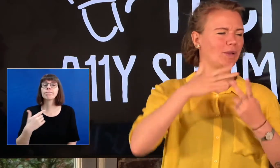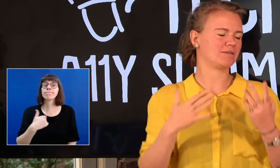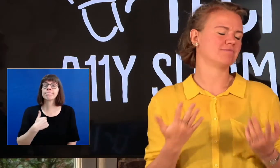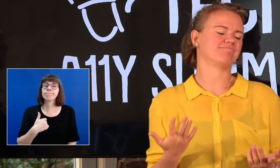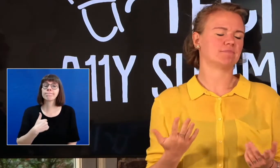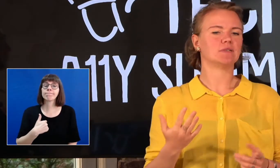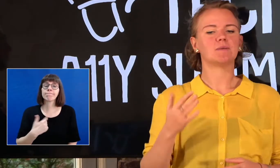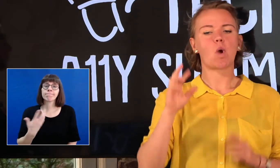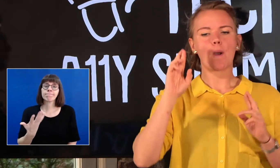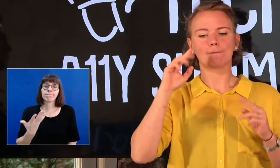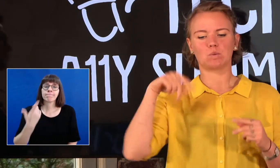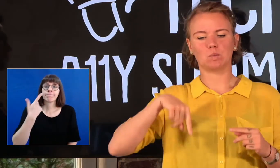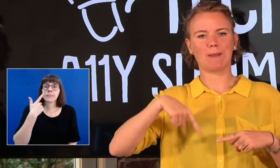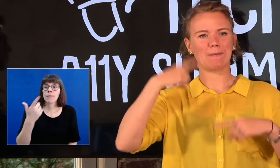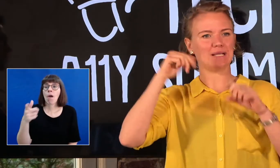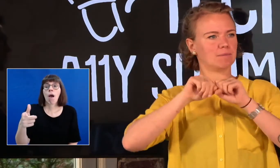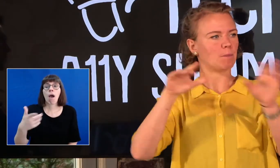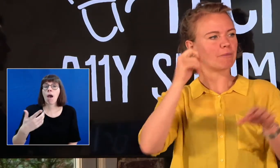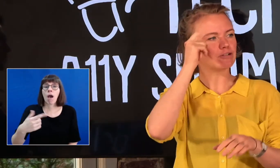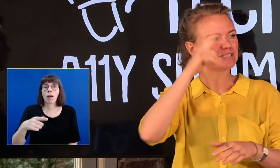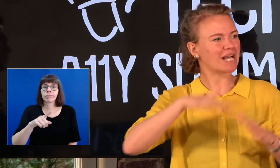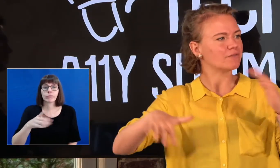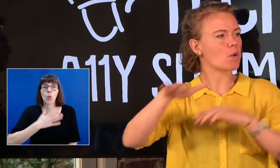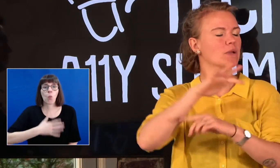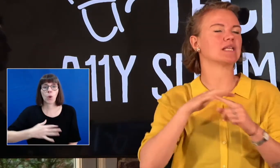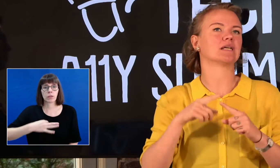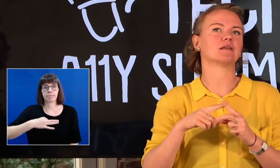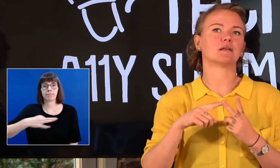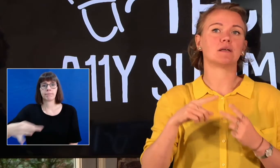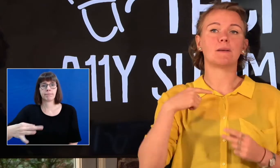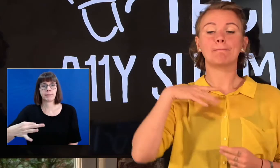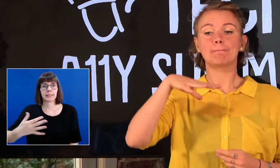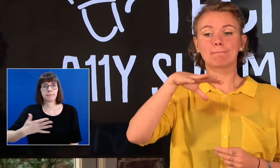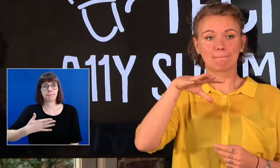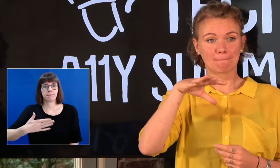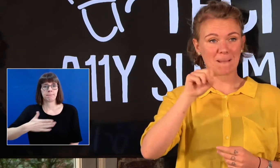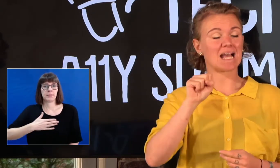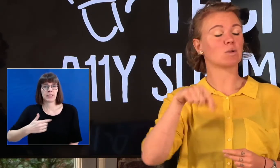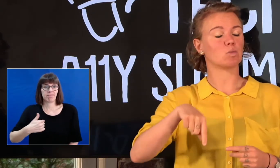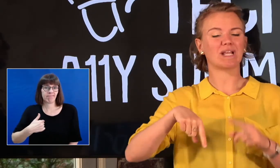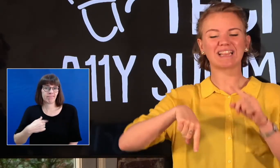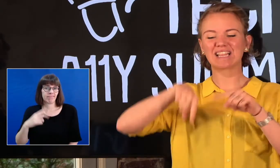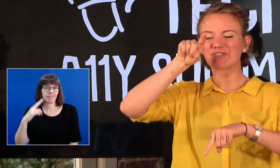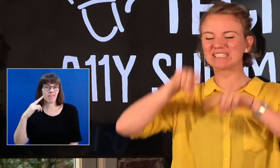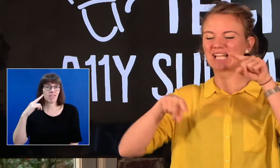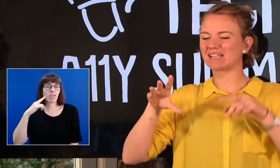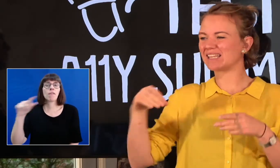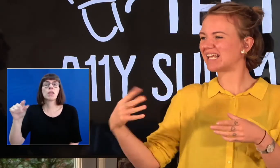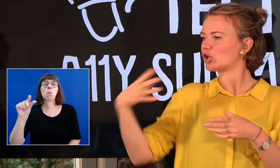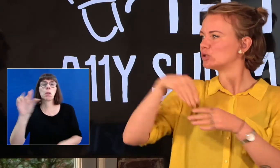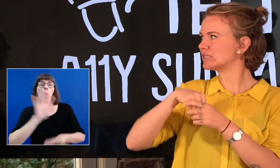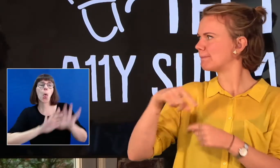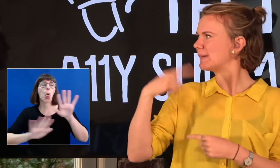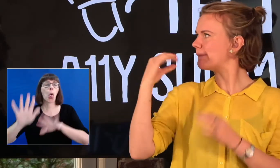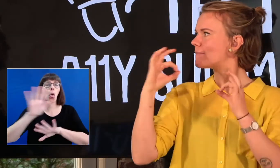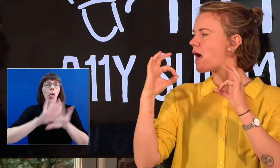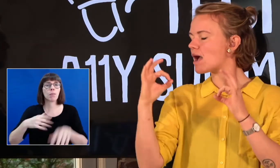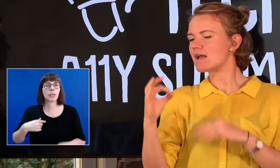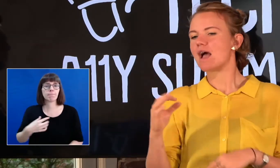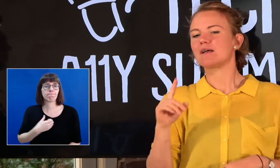wouldn't want to hire me because I'm deaf, and they kind of talked around it and wouldn't be clear about that. But what I notice is